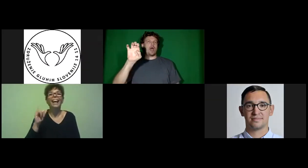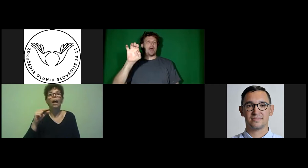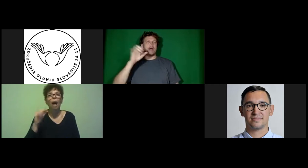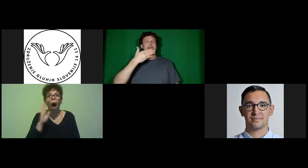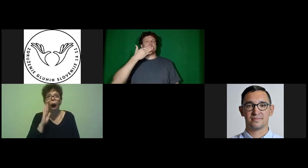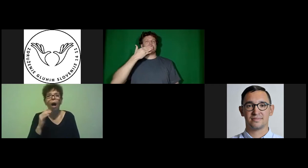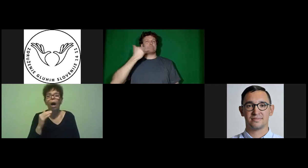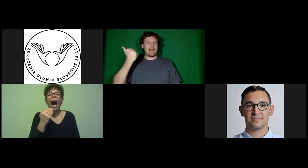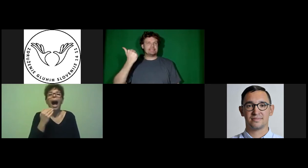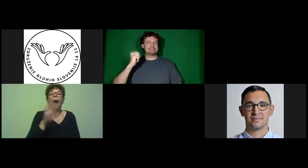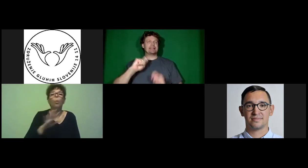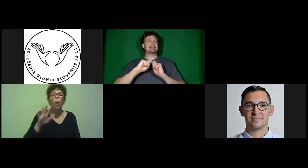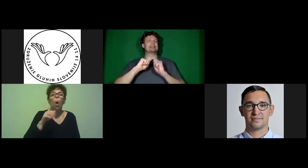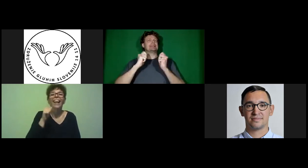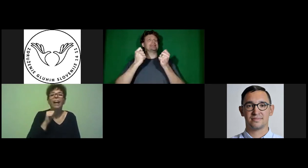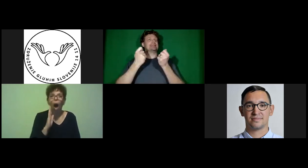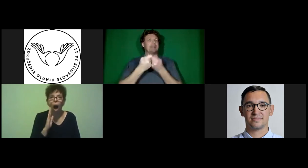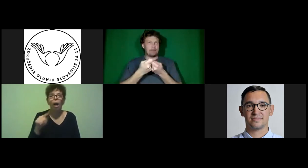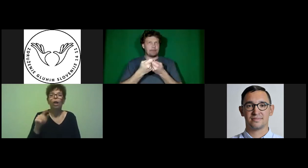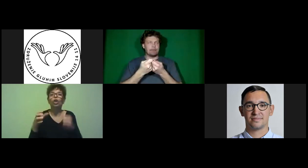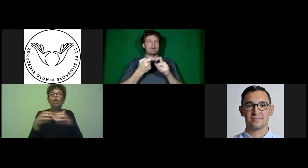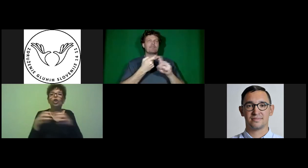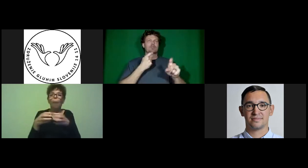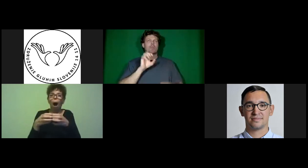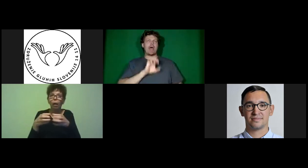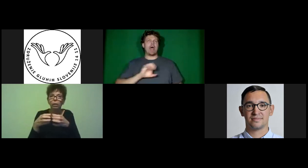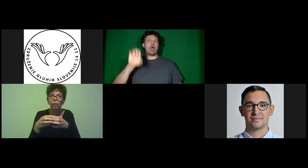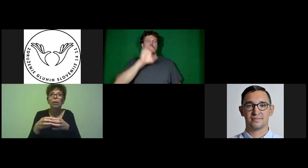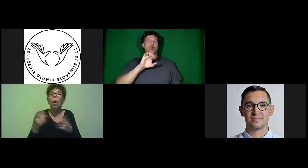It was the Euro League's best team,